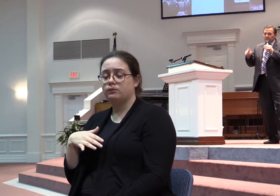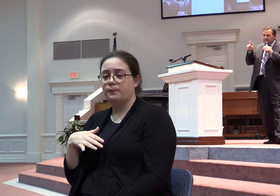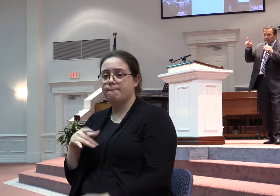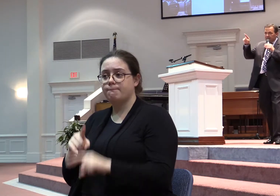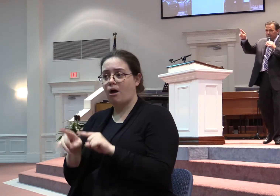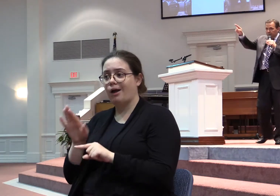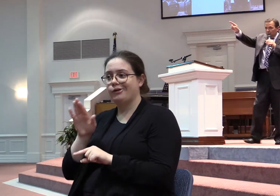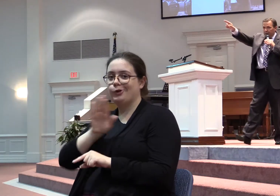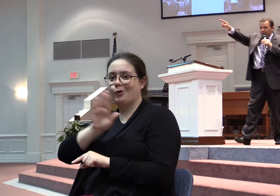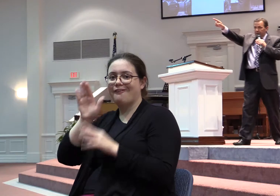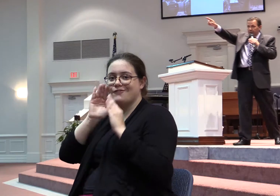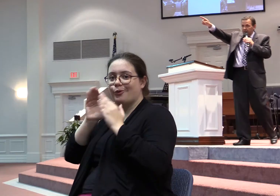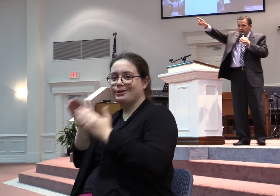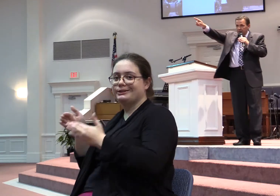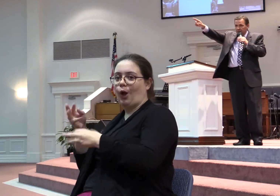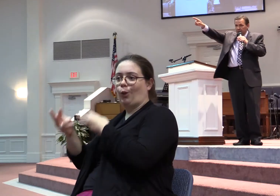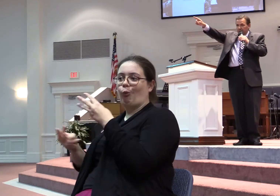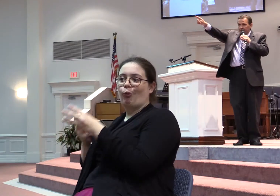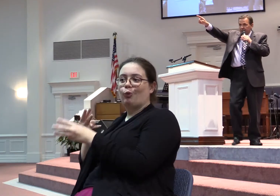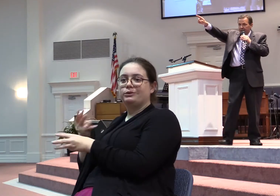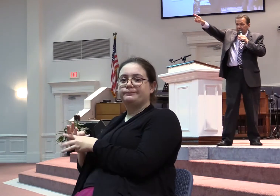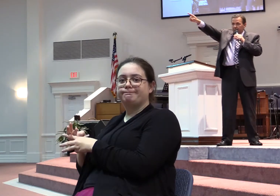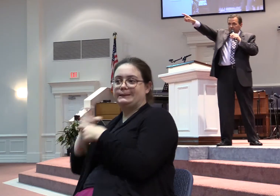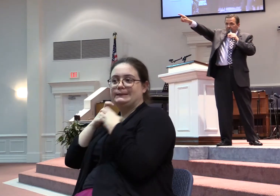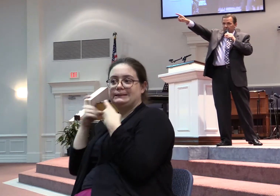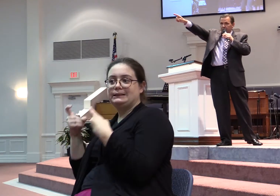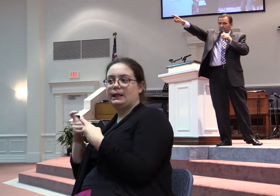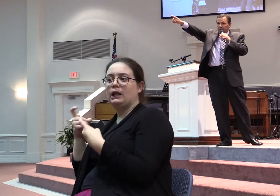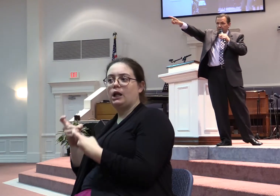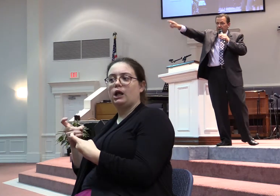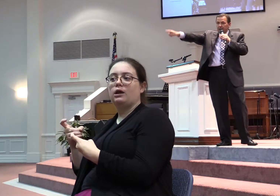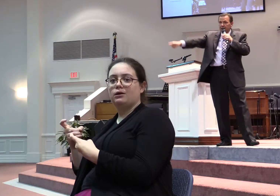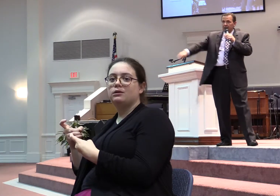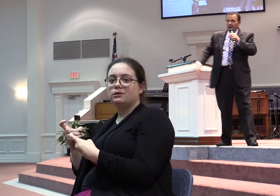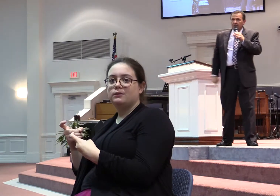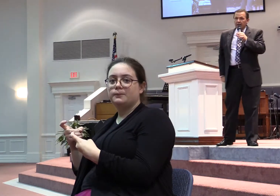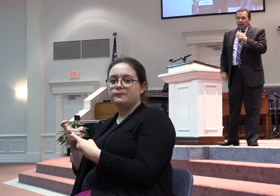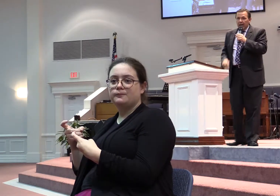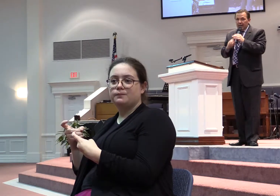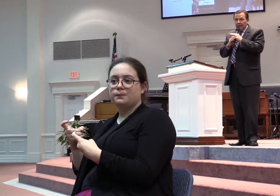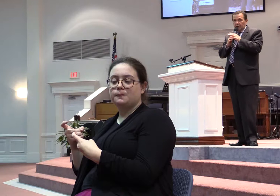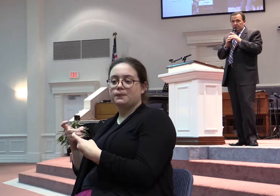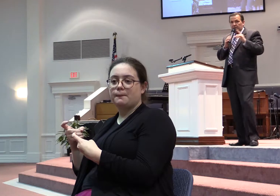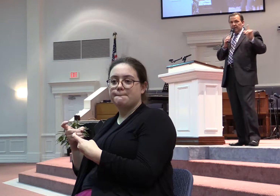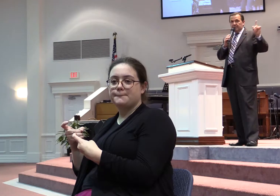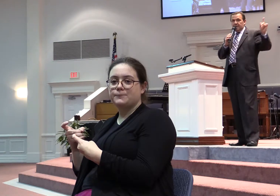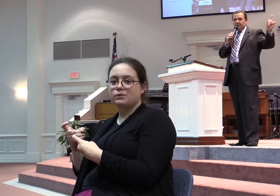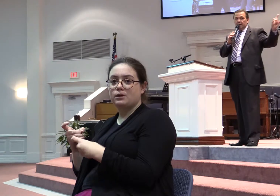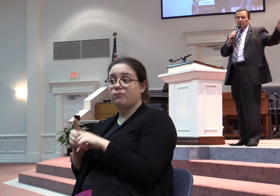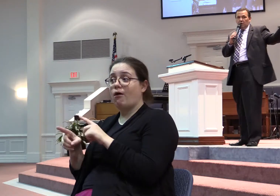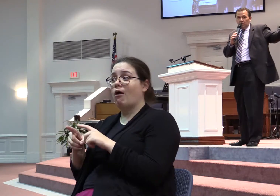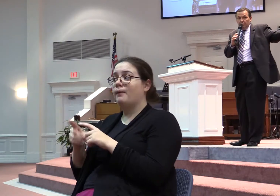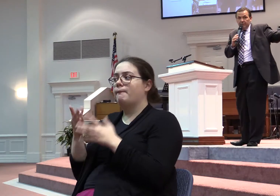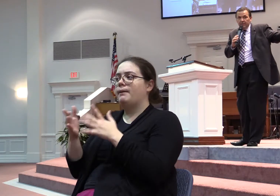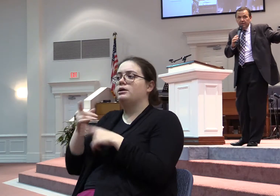But your tents can be pointed in the opposite direction. Right. No. And yet there's somebody sitting